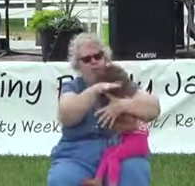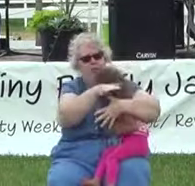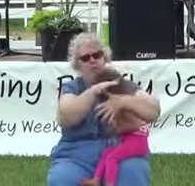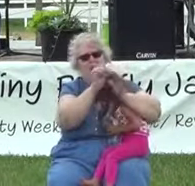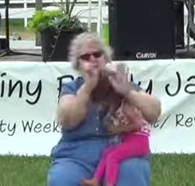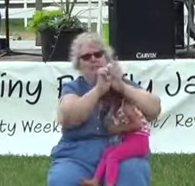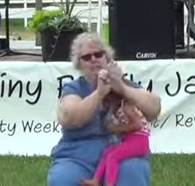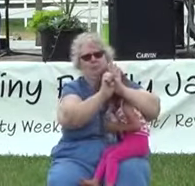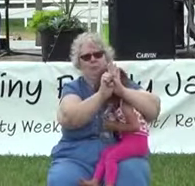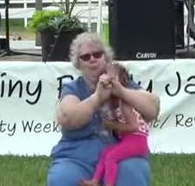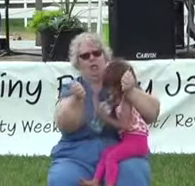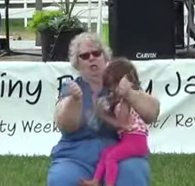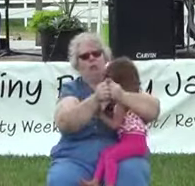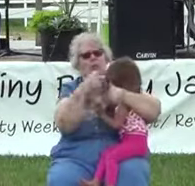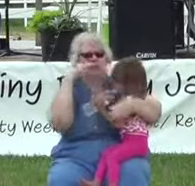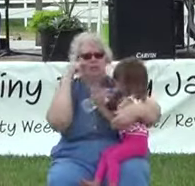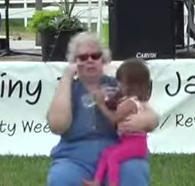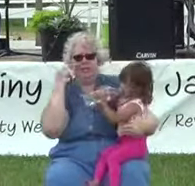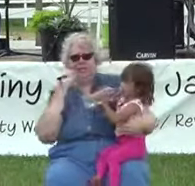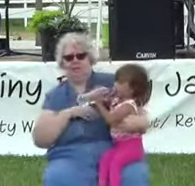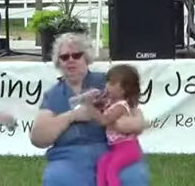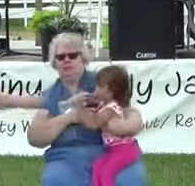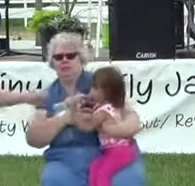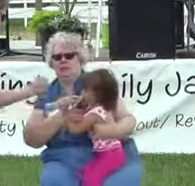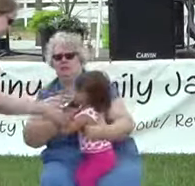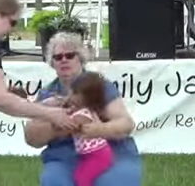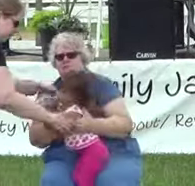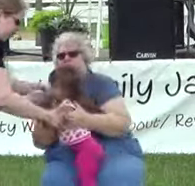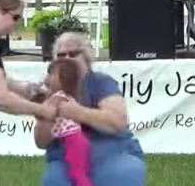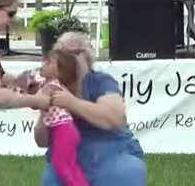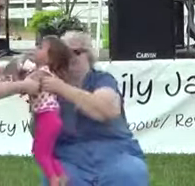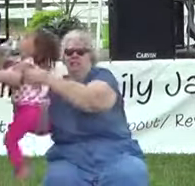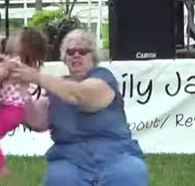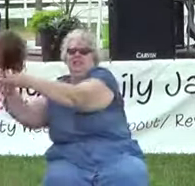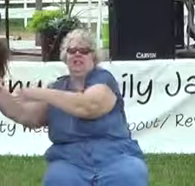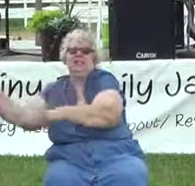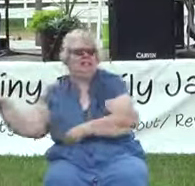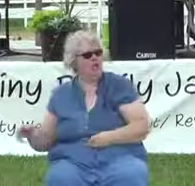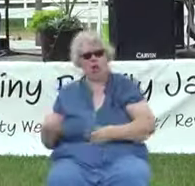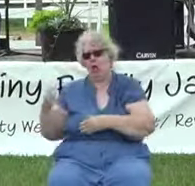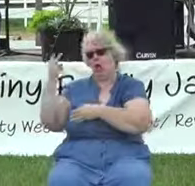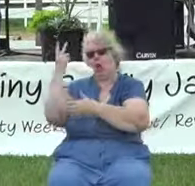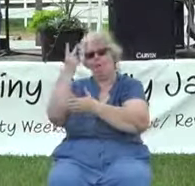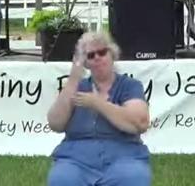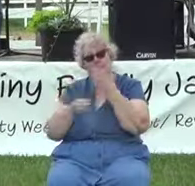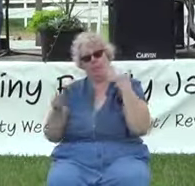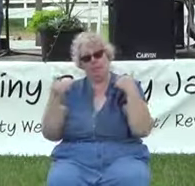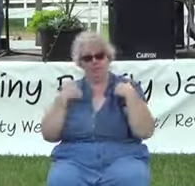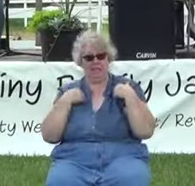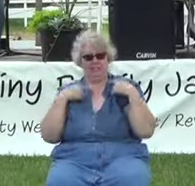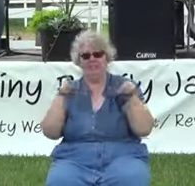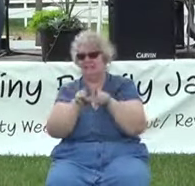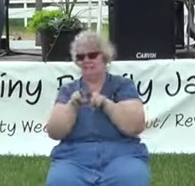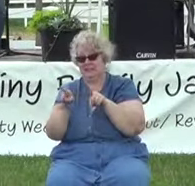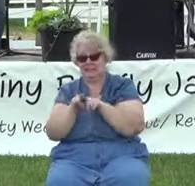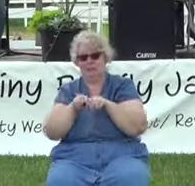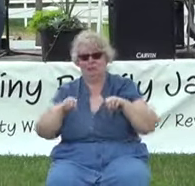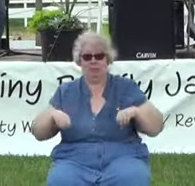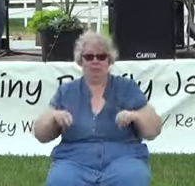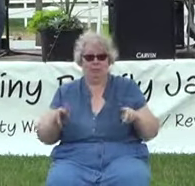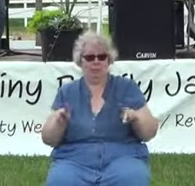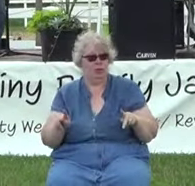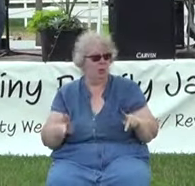on both sides of him. And they both had the same opportunity. And one made rude remarks to him. And